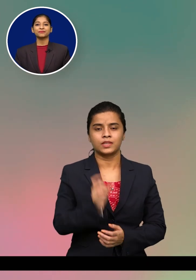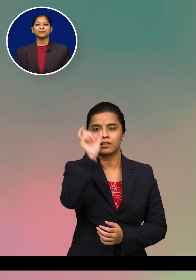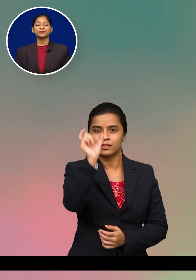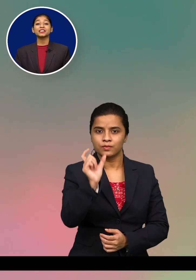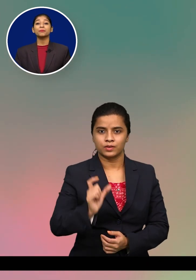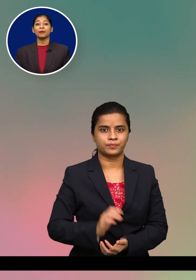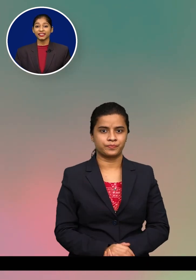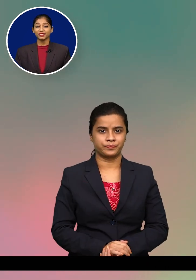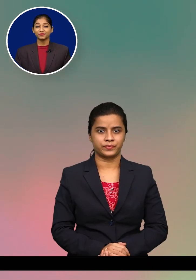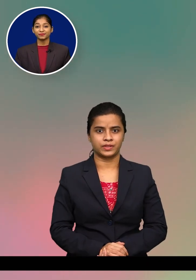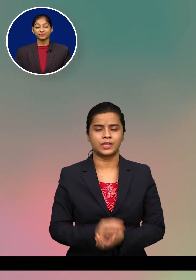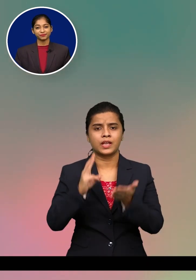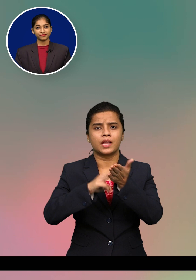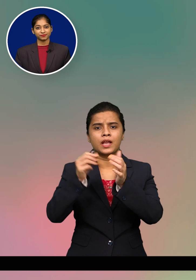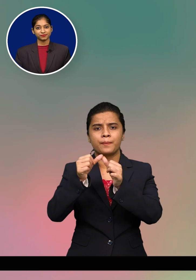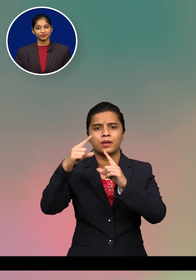keywords, matter,